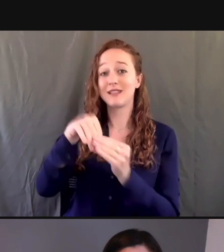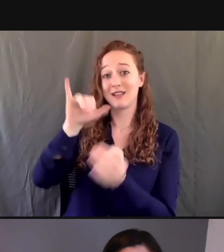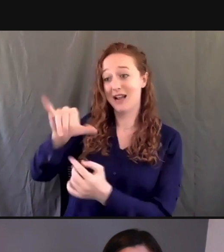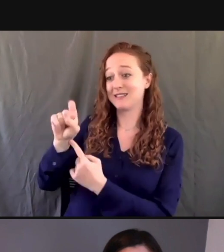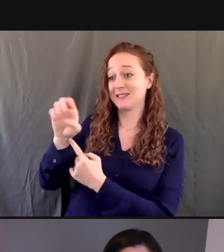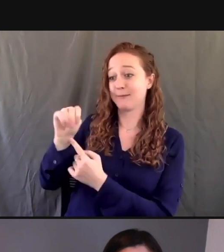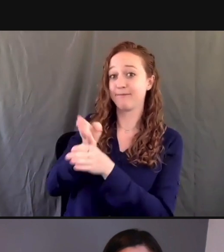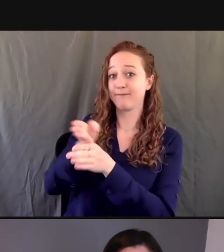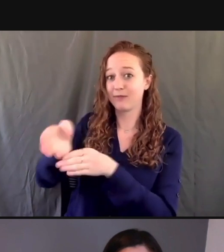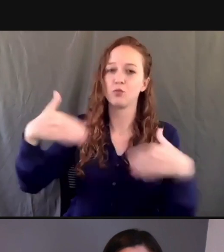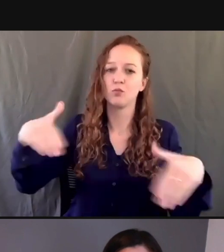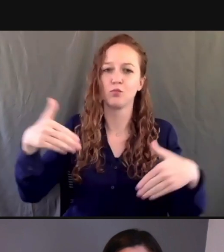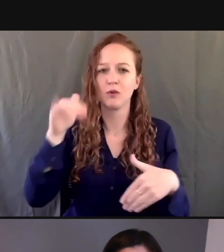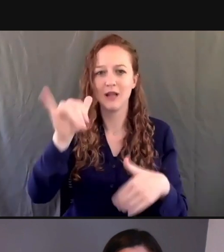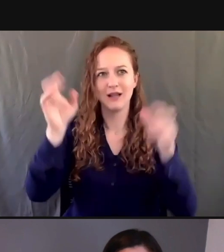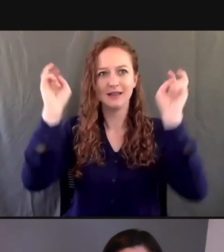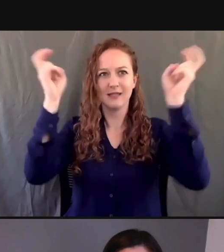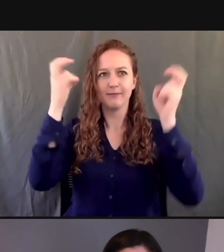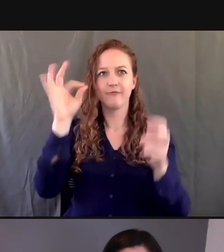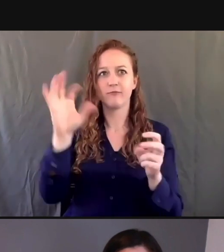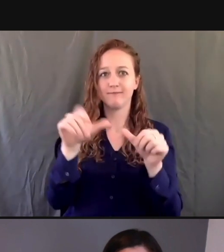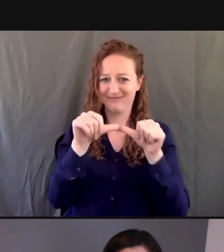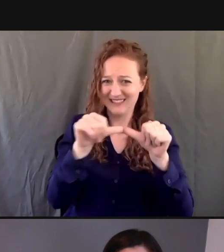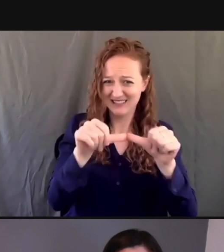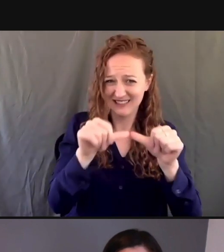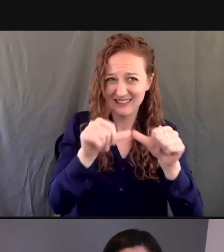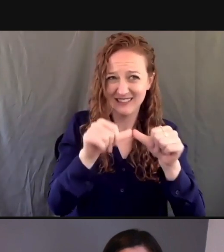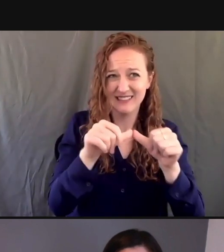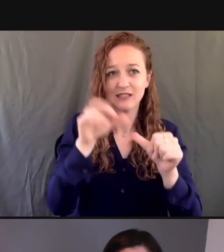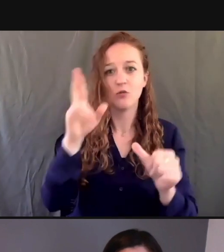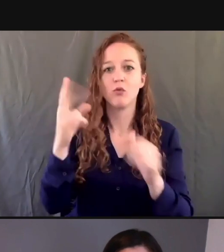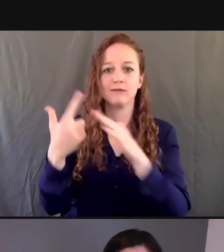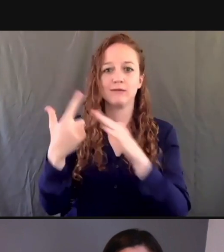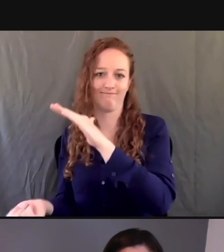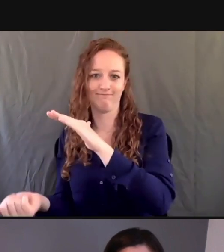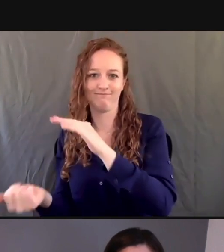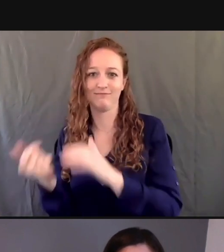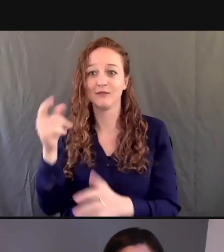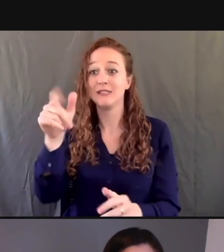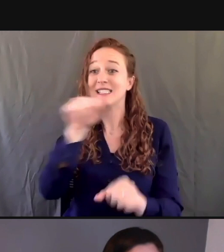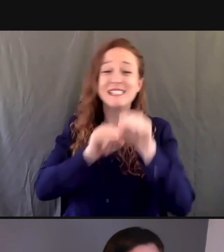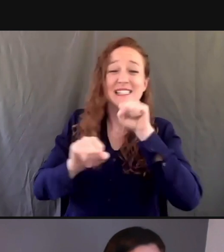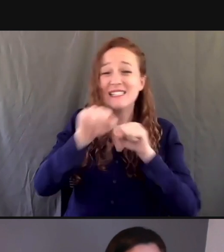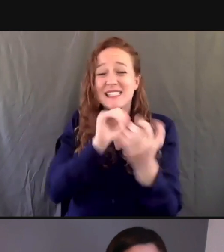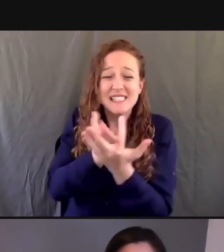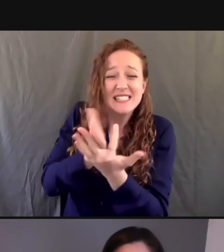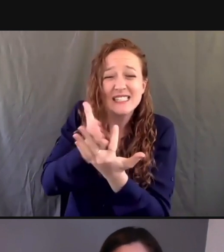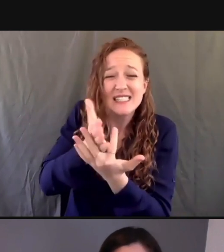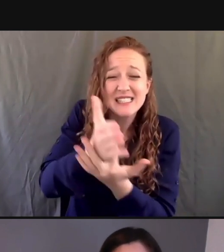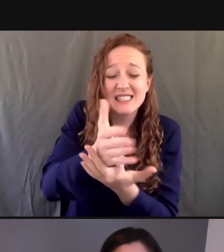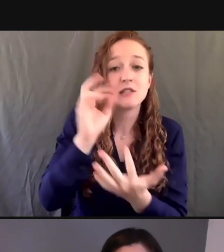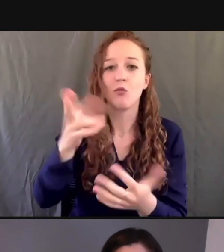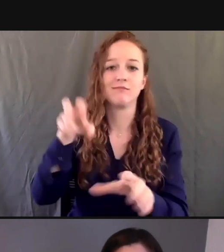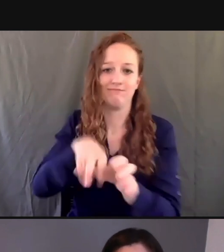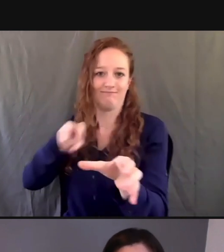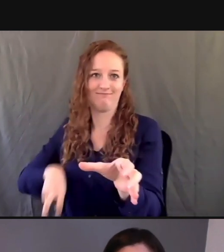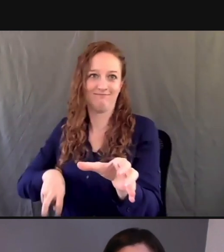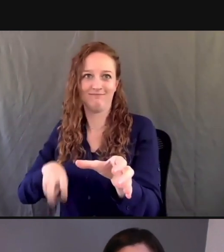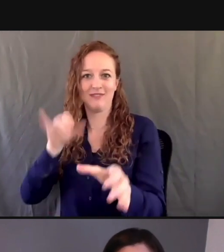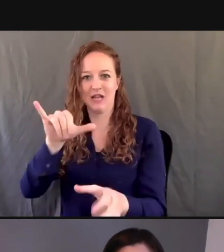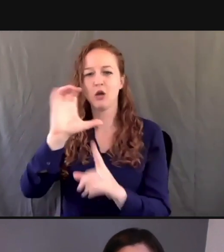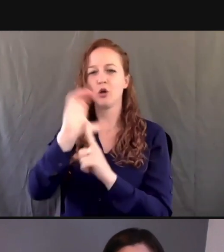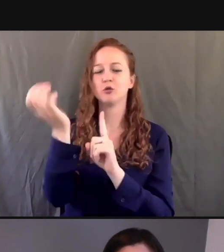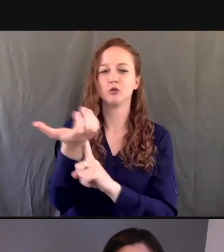Rote memorization, possibly. We have to memorize certain things, and you may not fully understand it. Weak